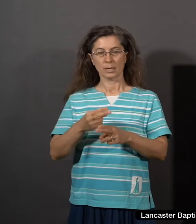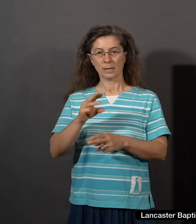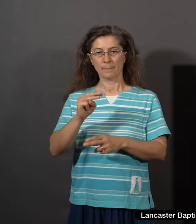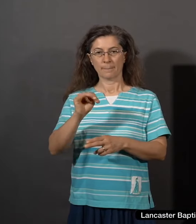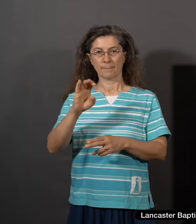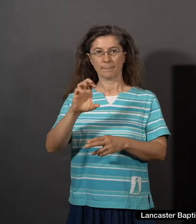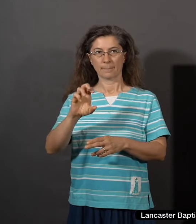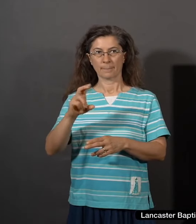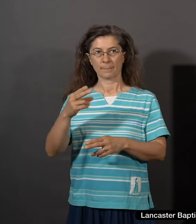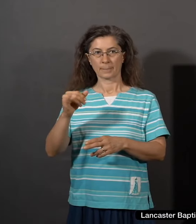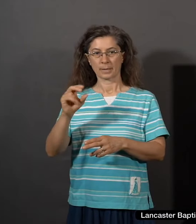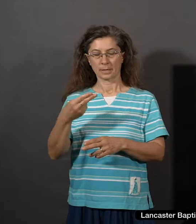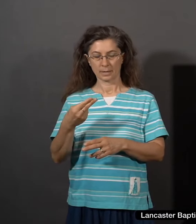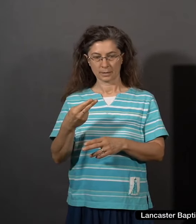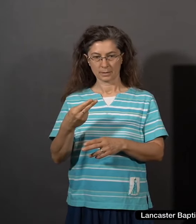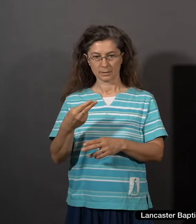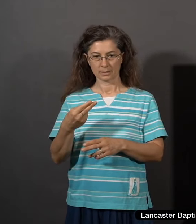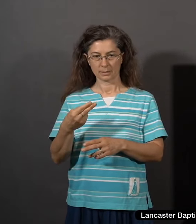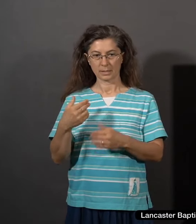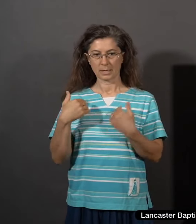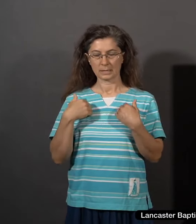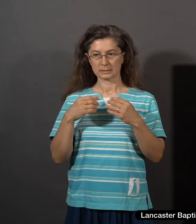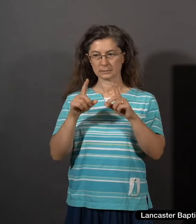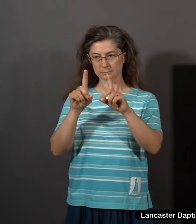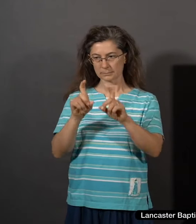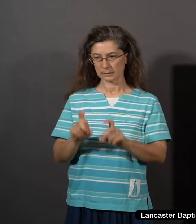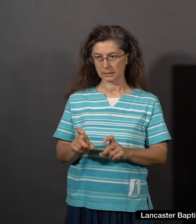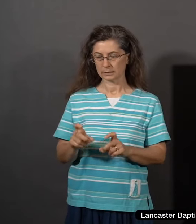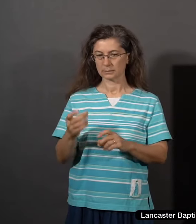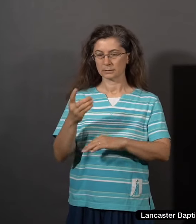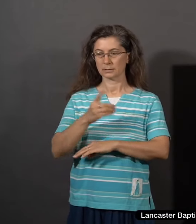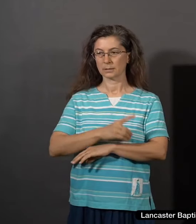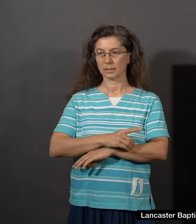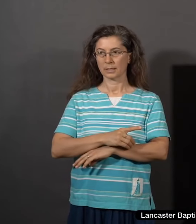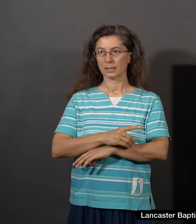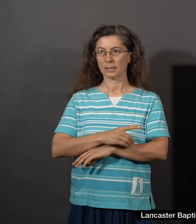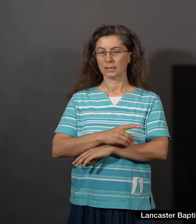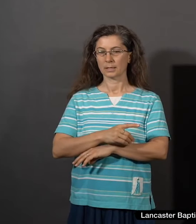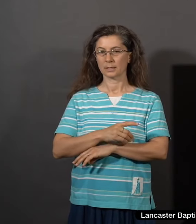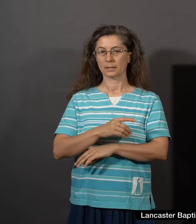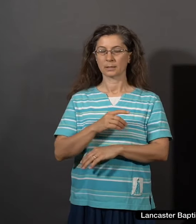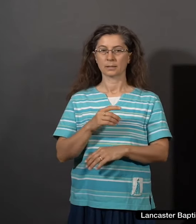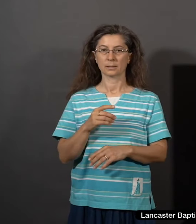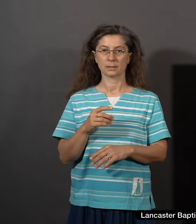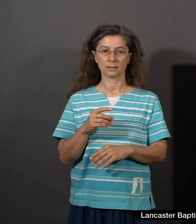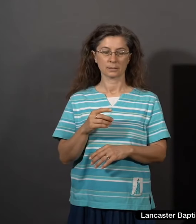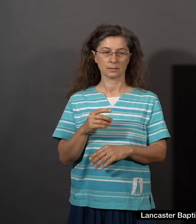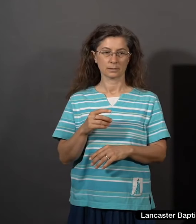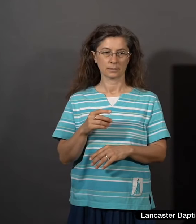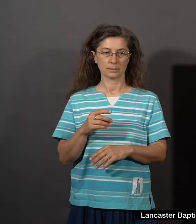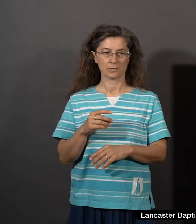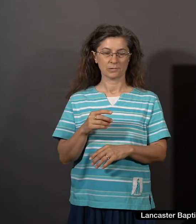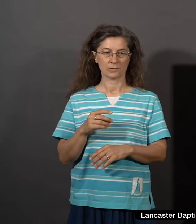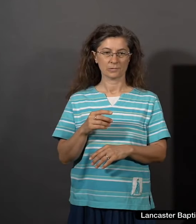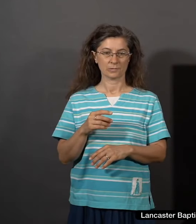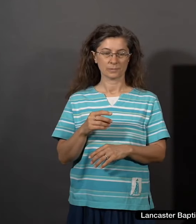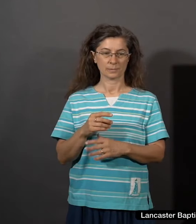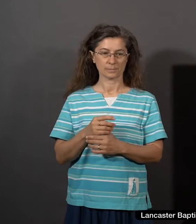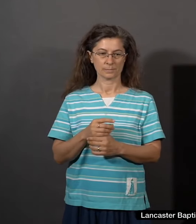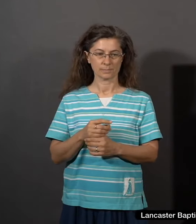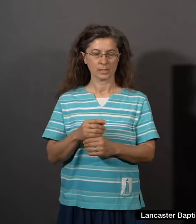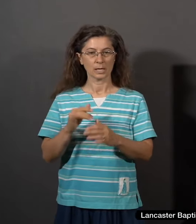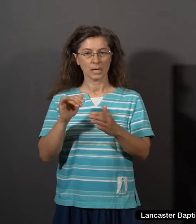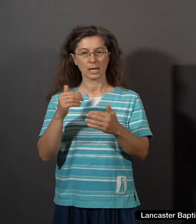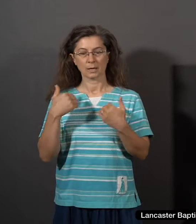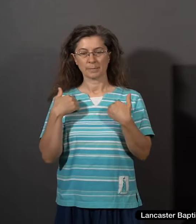they're waiting for results and uh they're doing uh a tongue type procedure and had to take them off blood thinner before